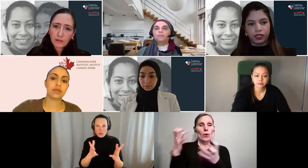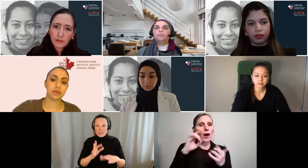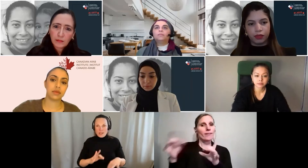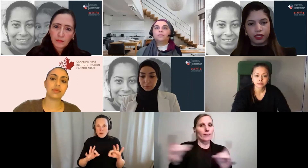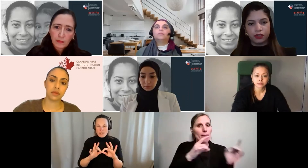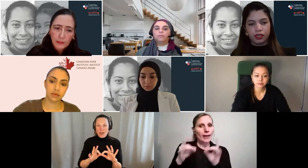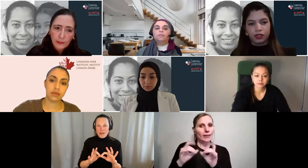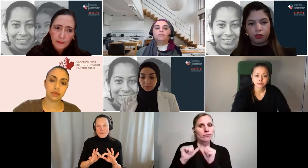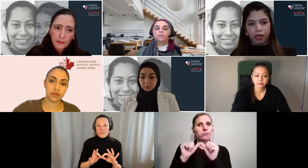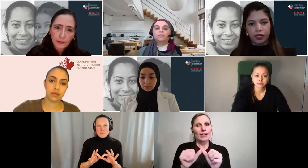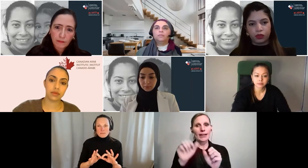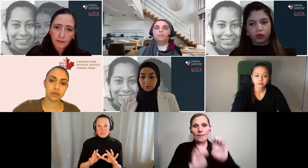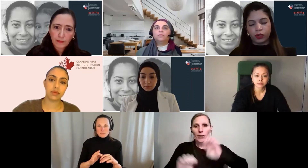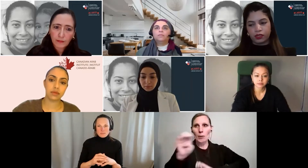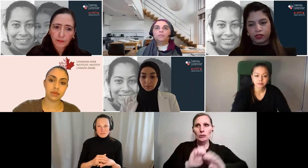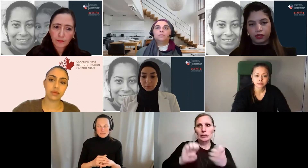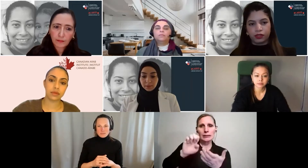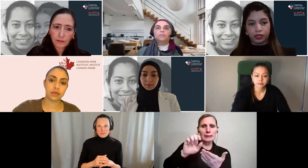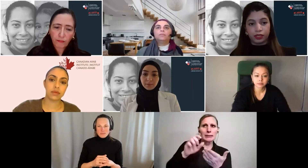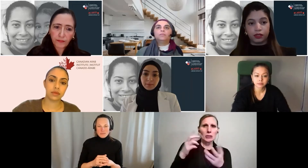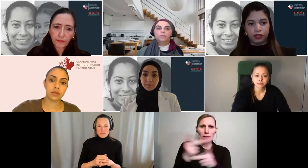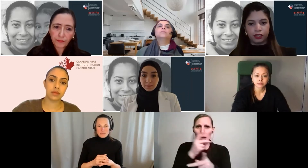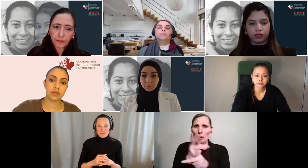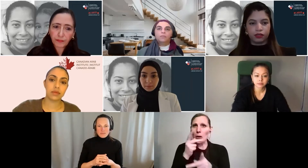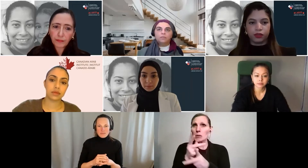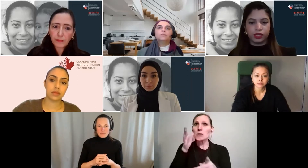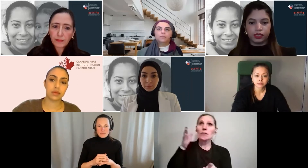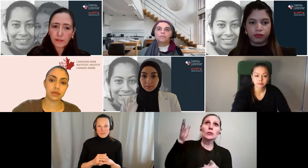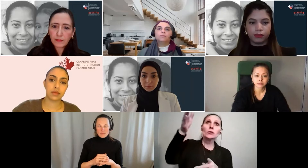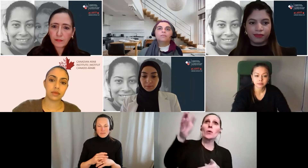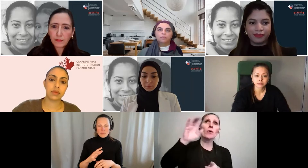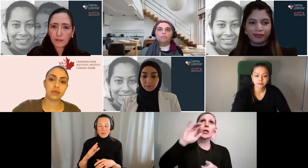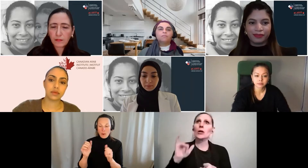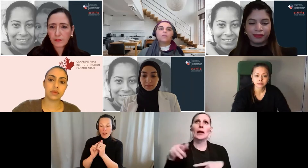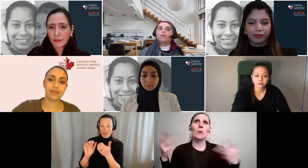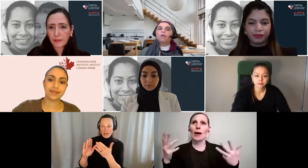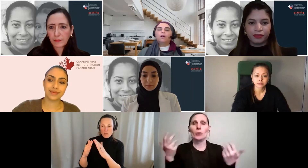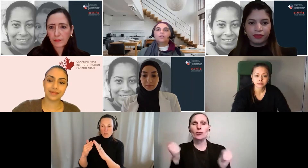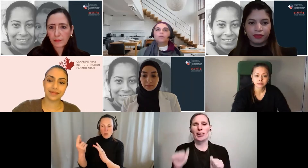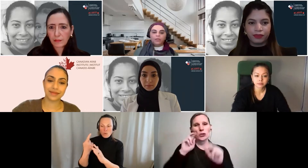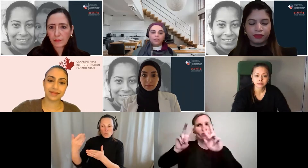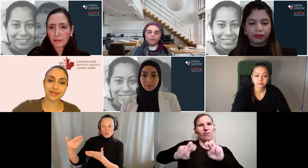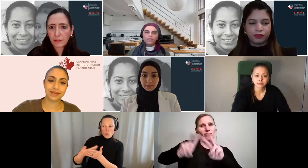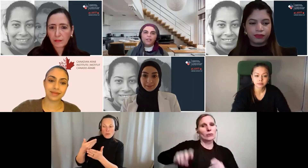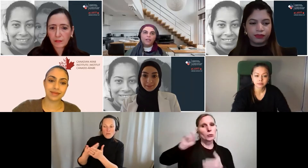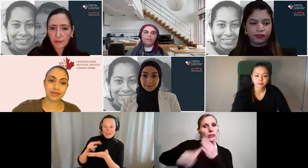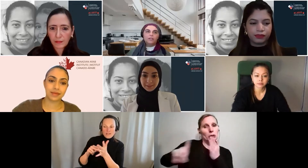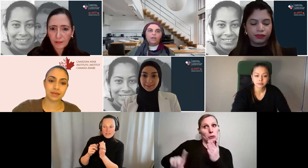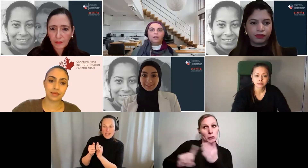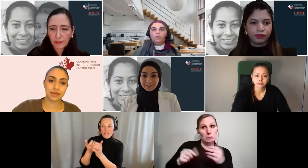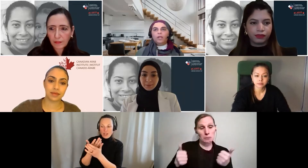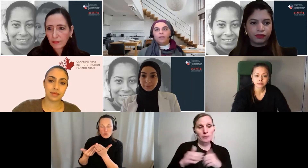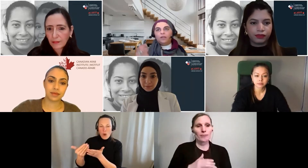we've done in the past to map out what does that journey look like in the future. Awesome, thank you, Ravina.